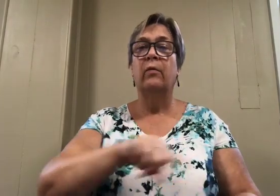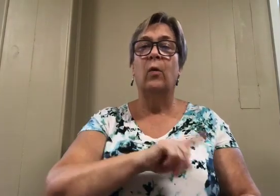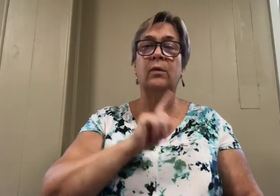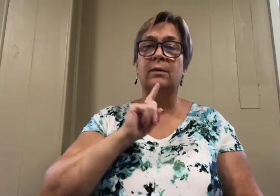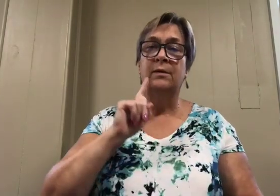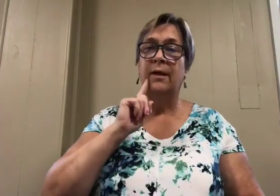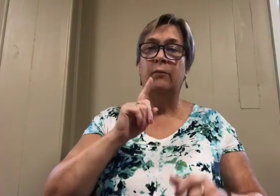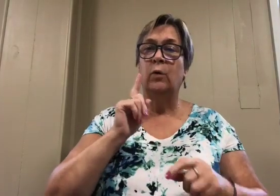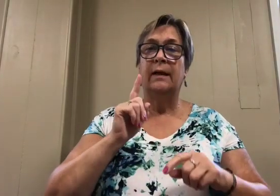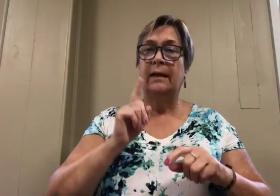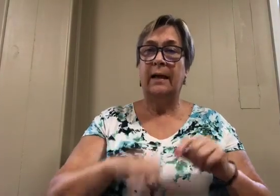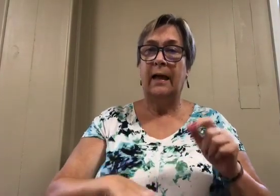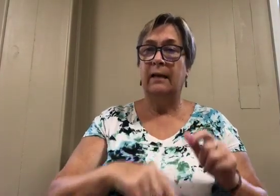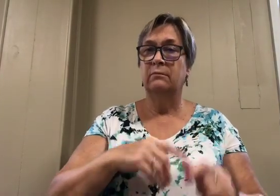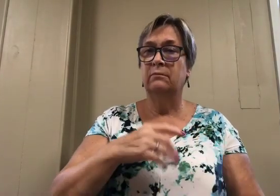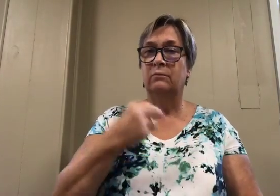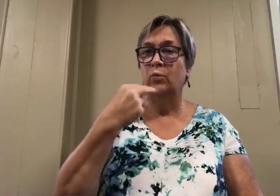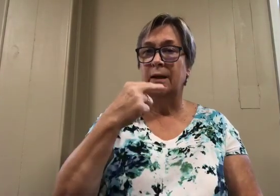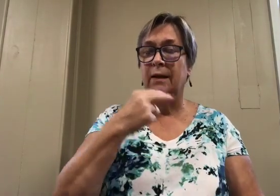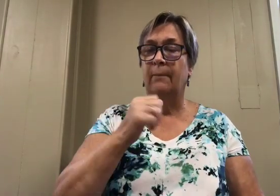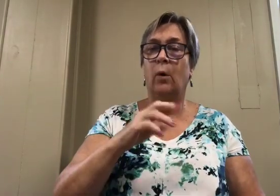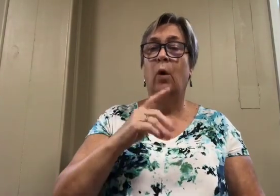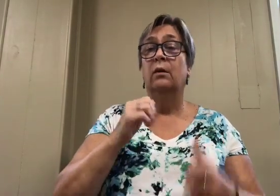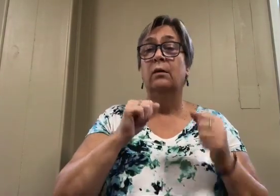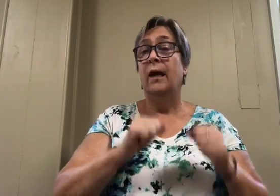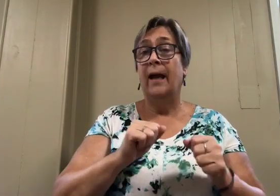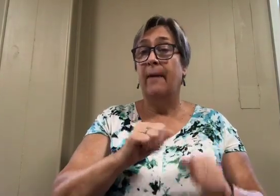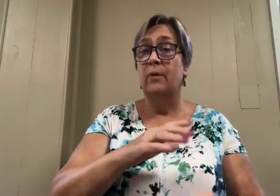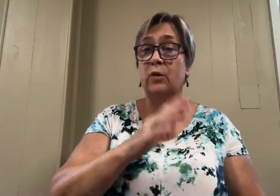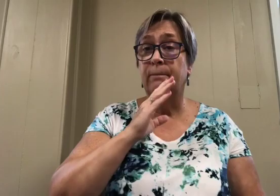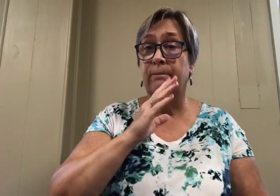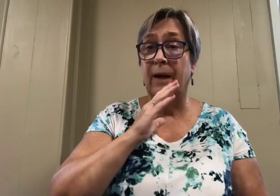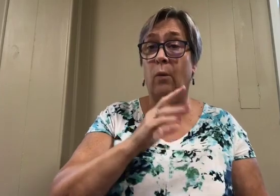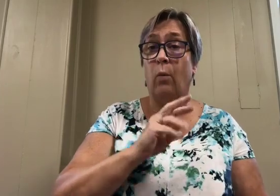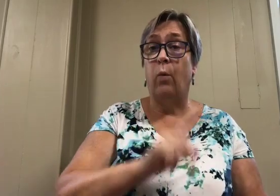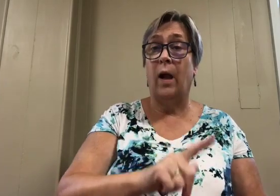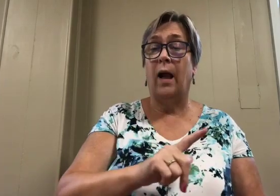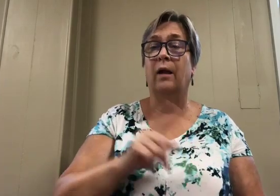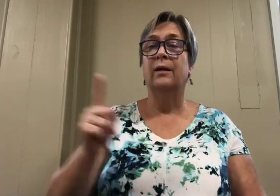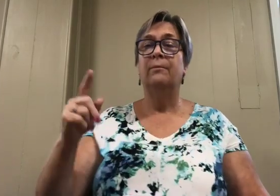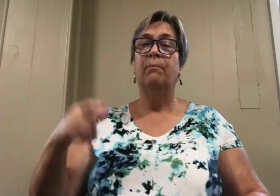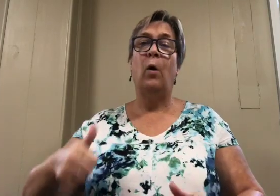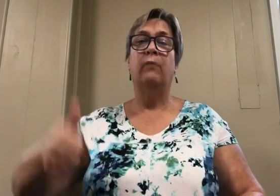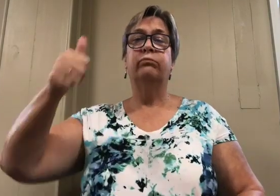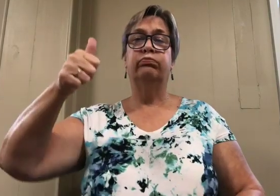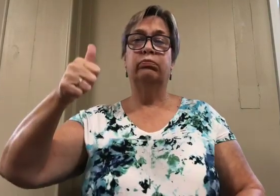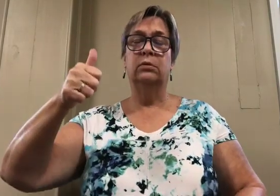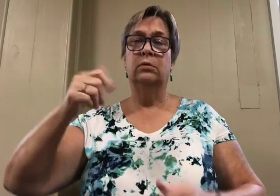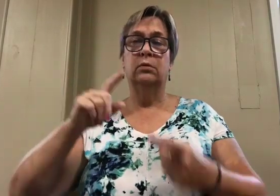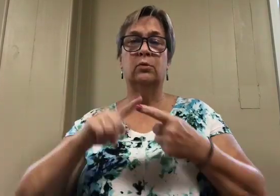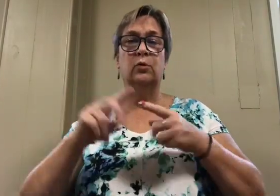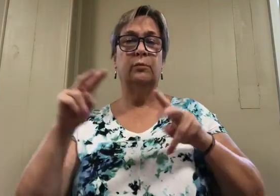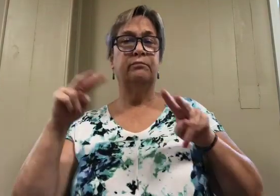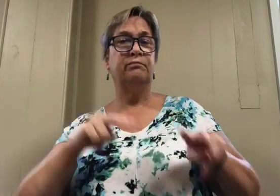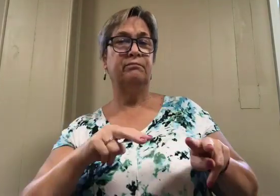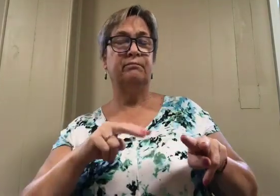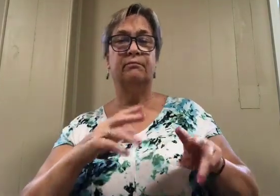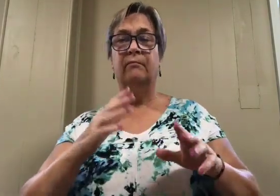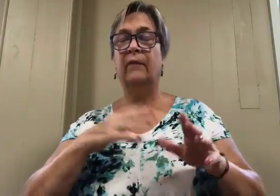they tend to then be more oppressive to deaf people that don't have higher lip reading or speech skills.